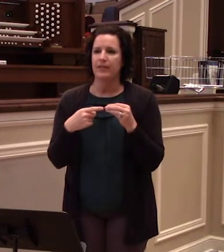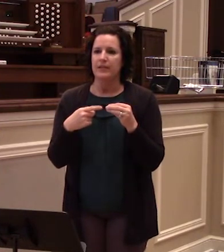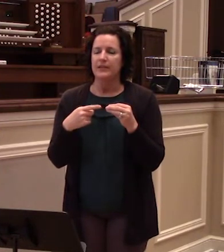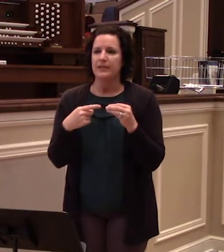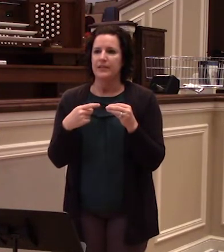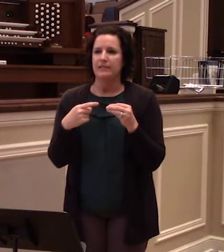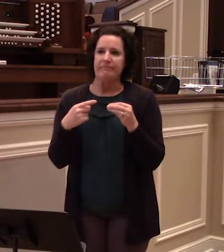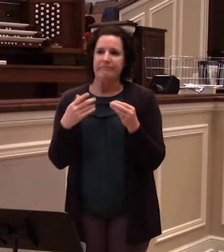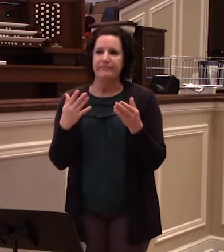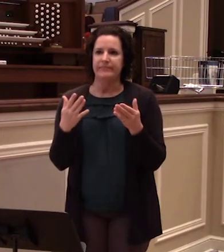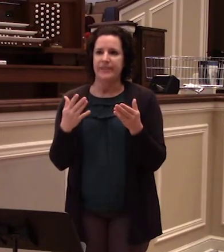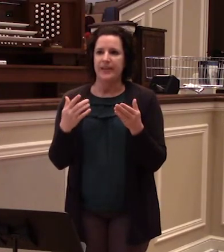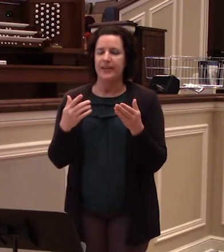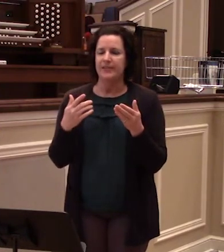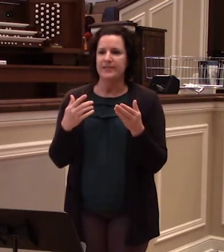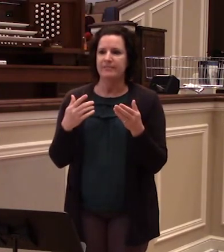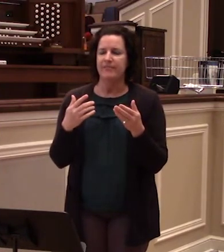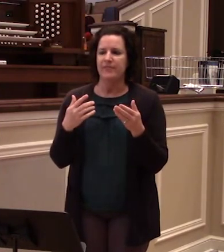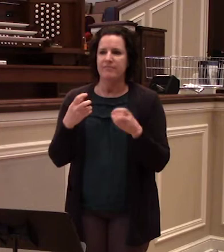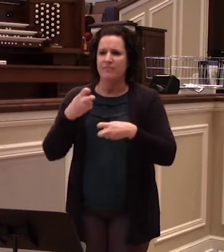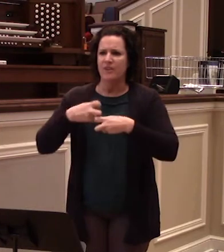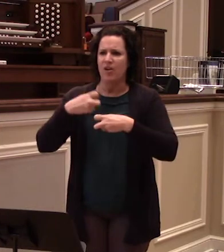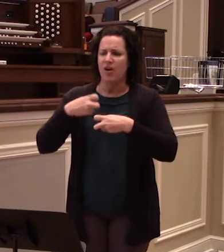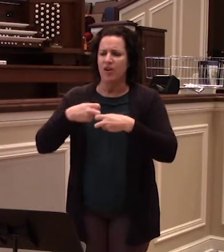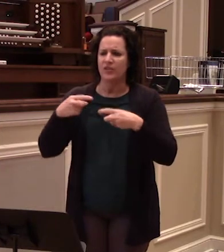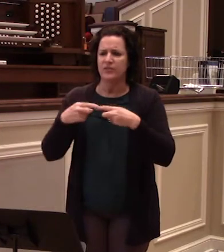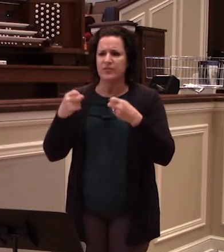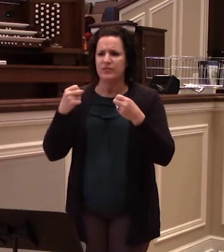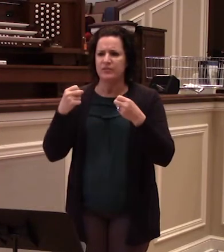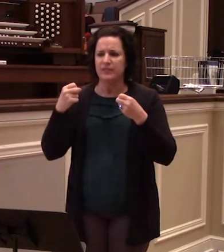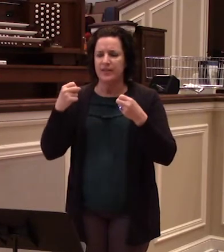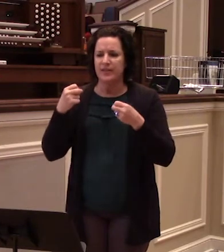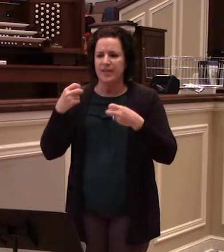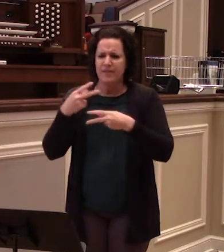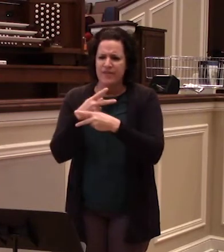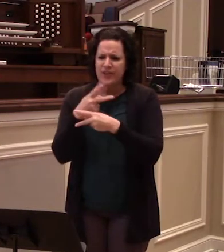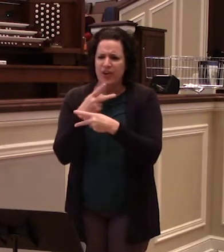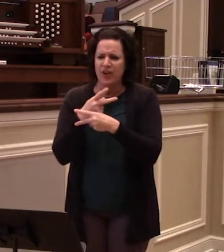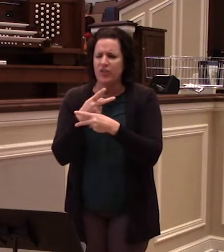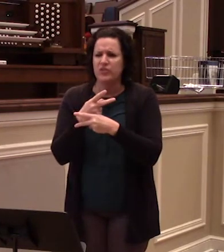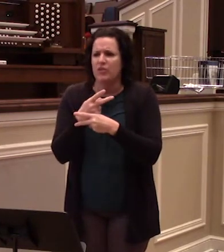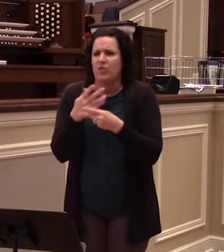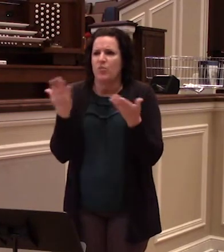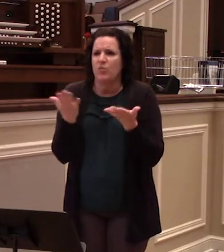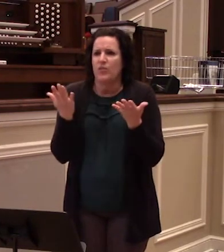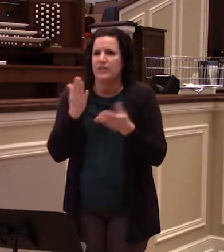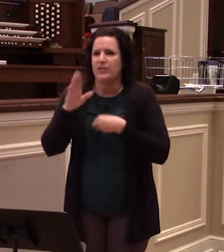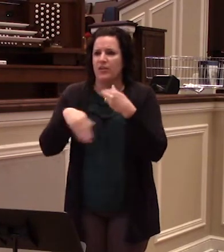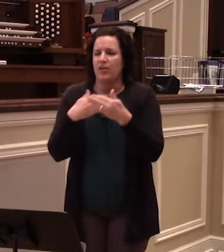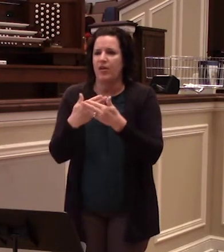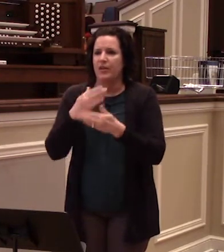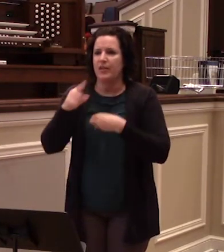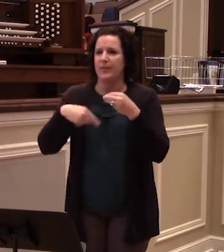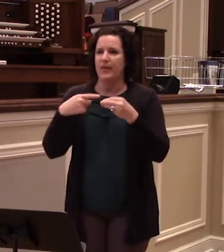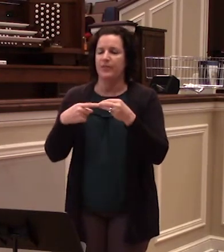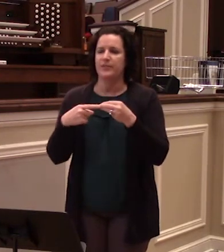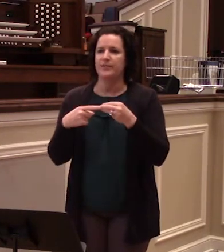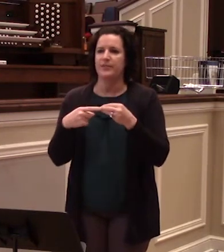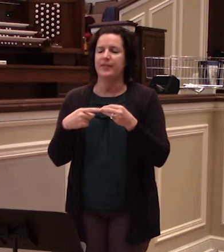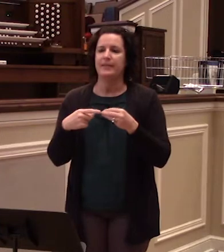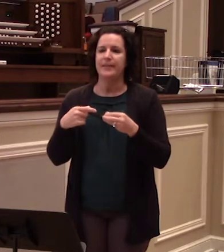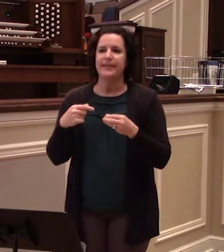bewildering to you, everything you know is right here. Everything you need to know is right